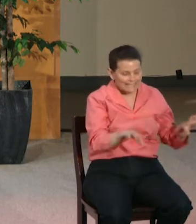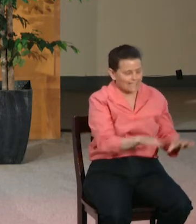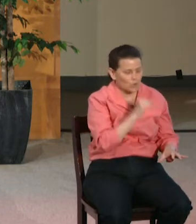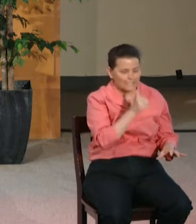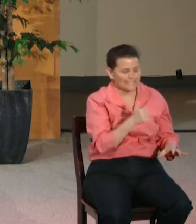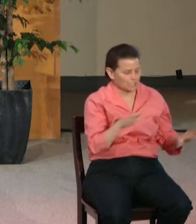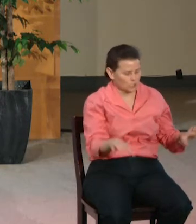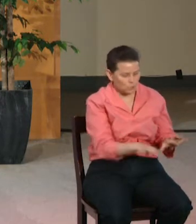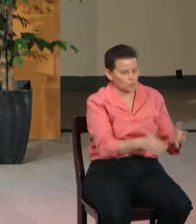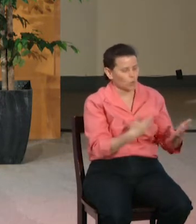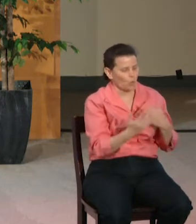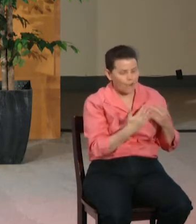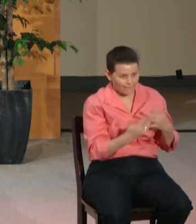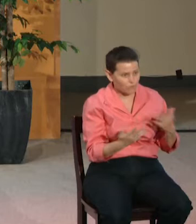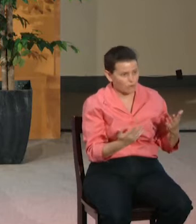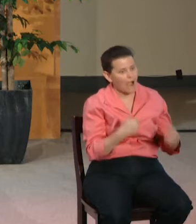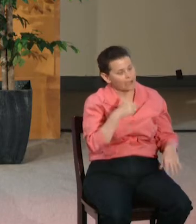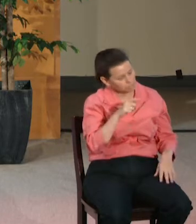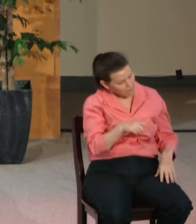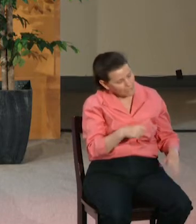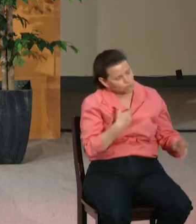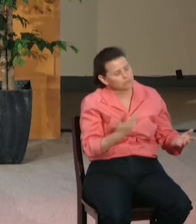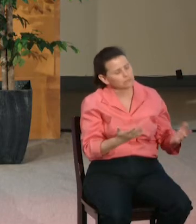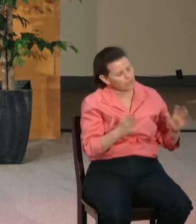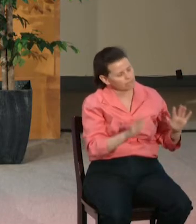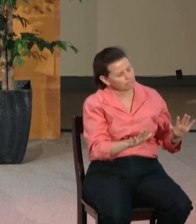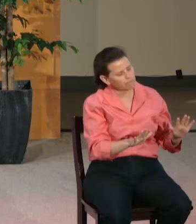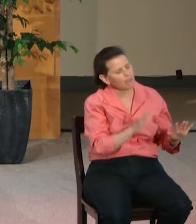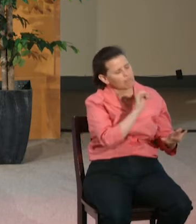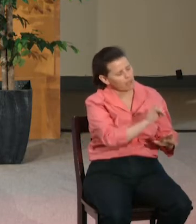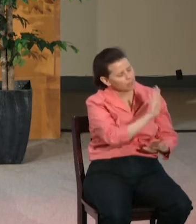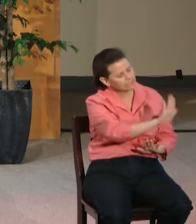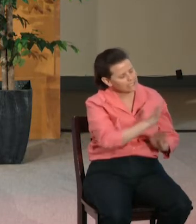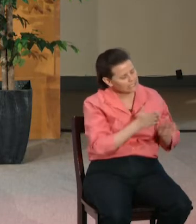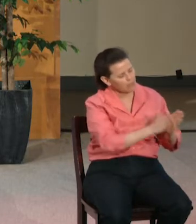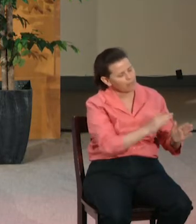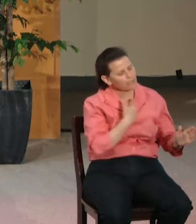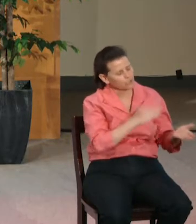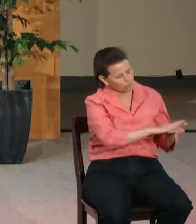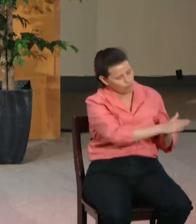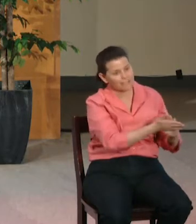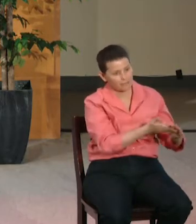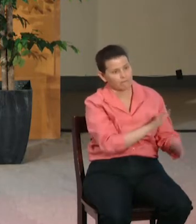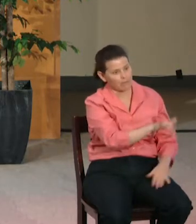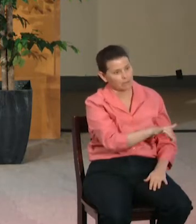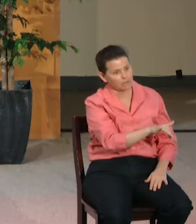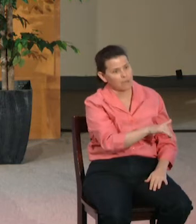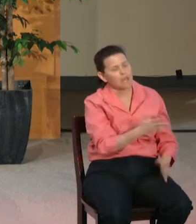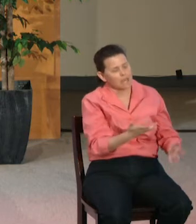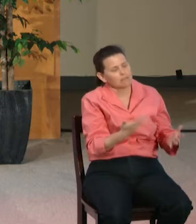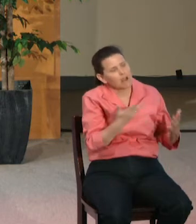life better. I allowed it to just simply be what it was, and it was his path. And I finally found that way to honor